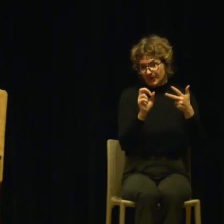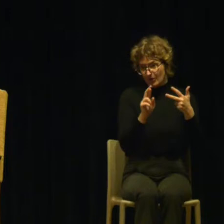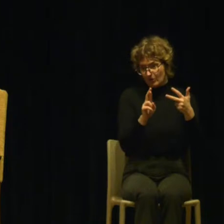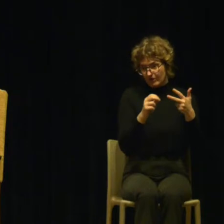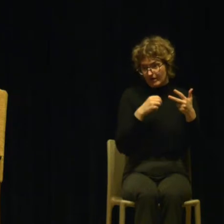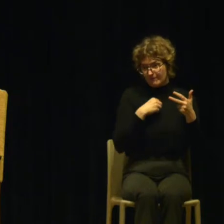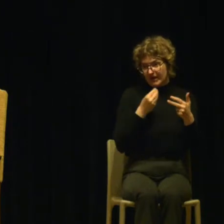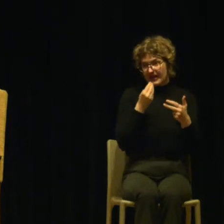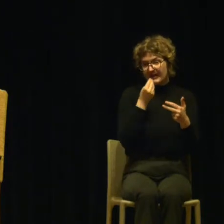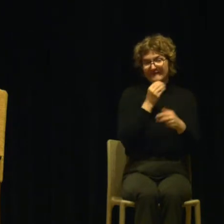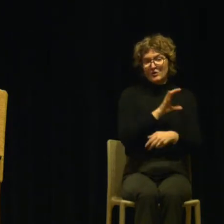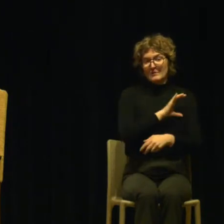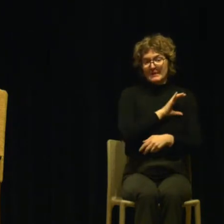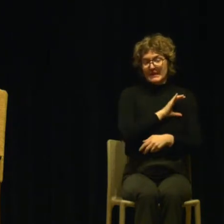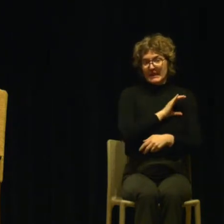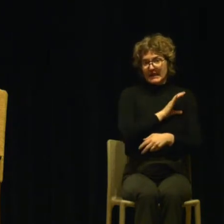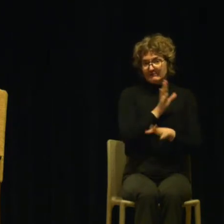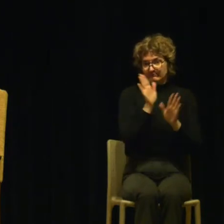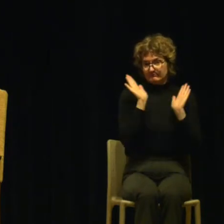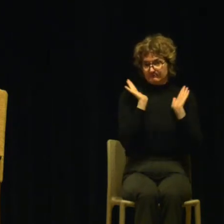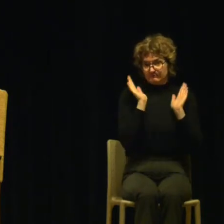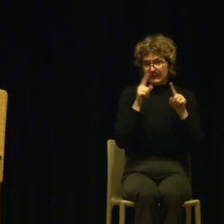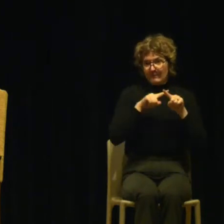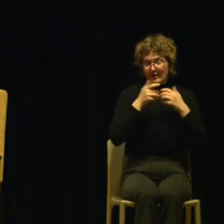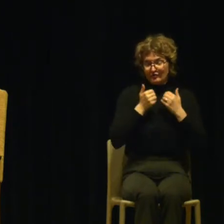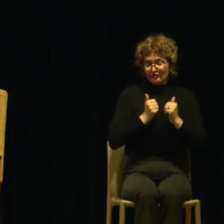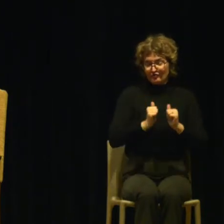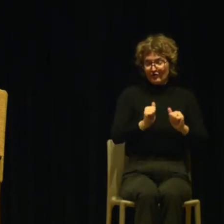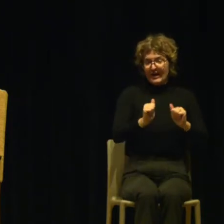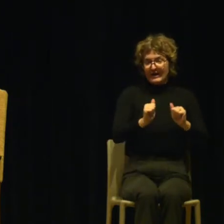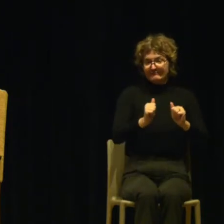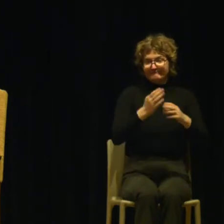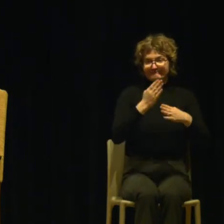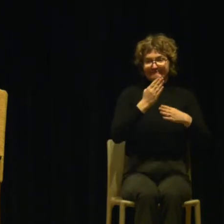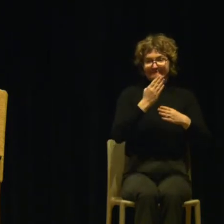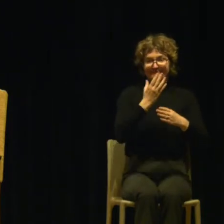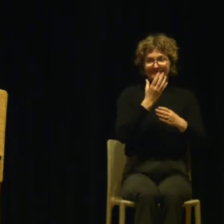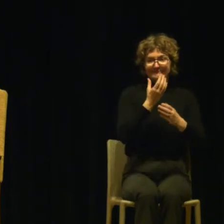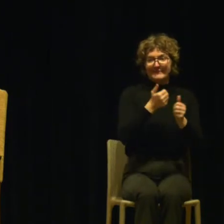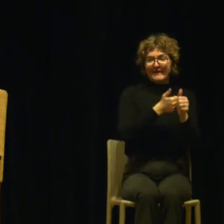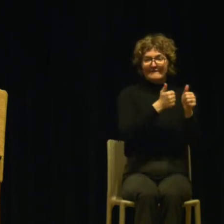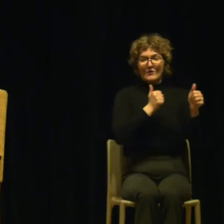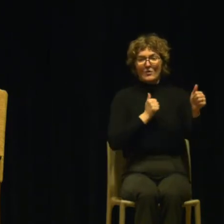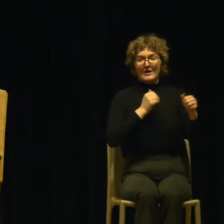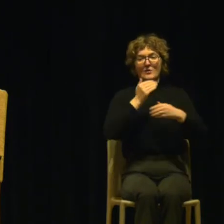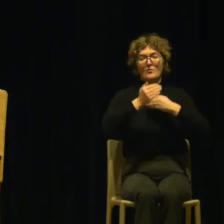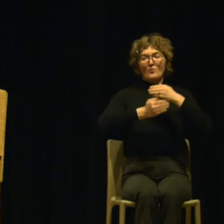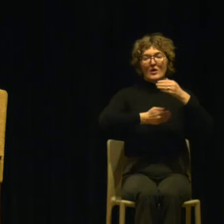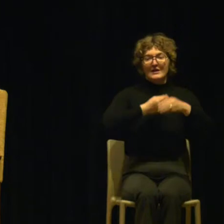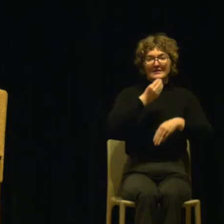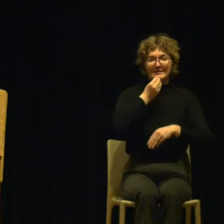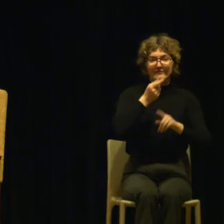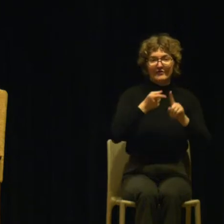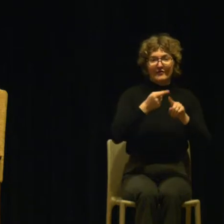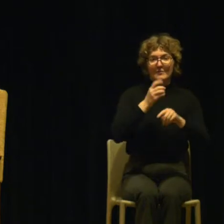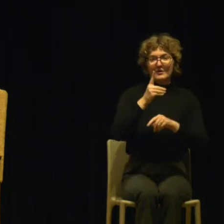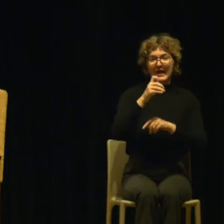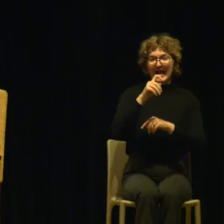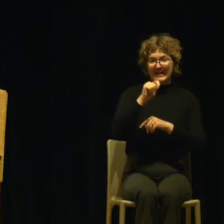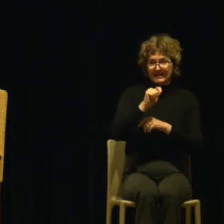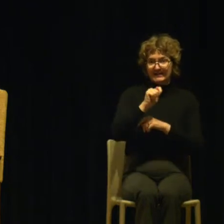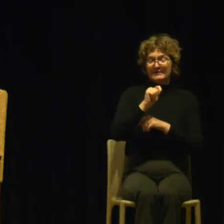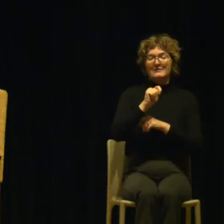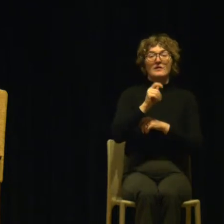food police. But try to eliminate as much processed food as you can from your diet.